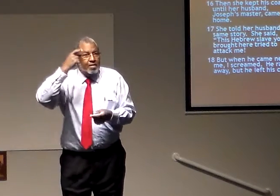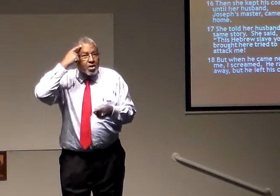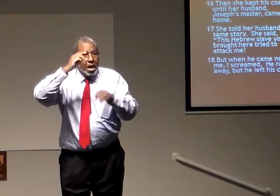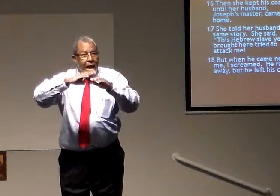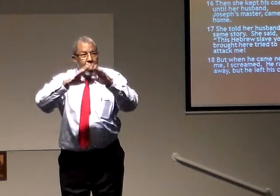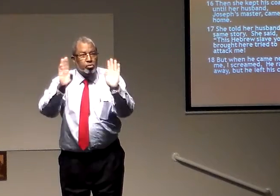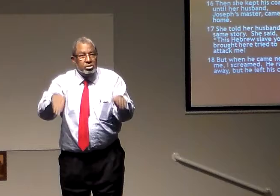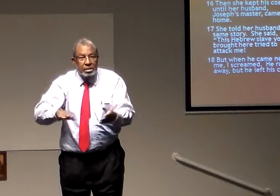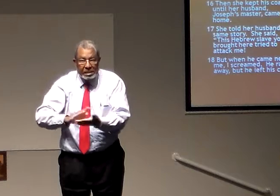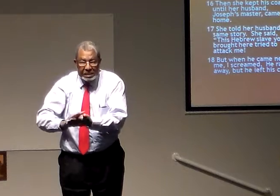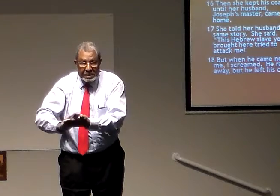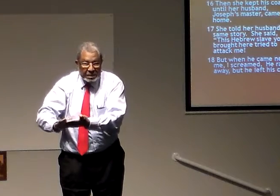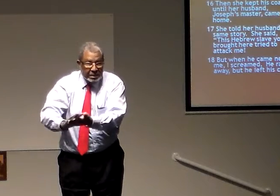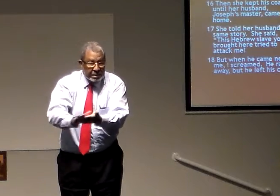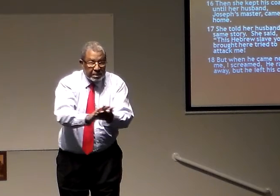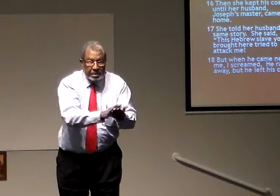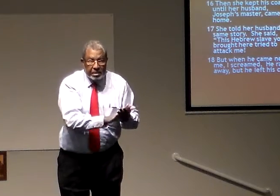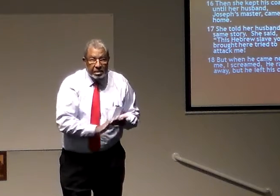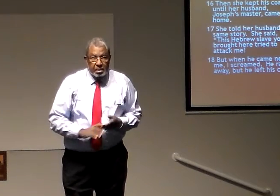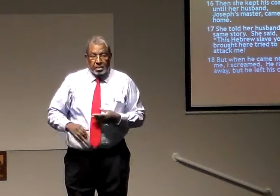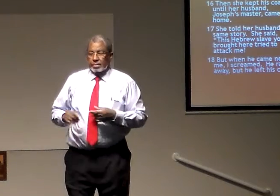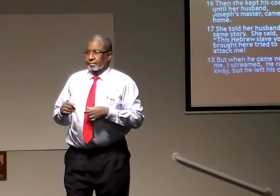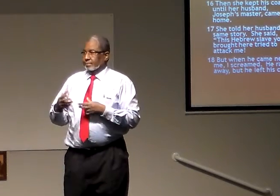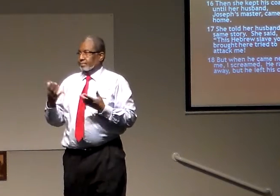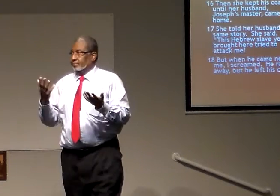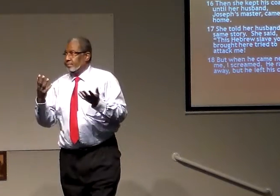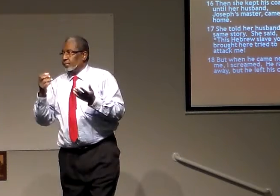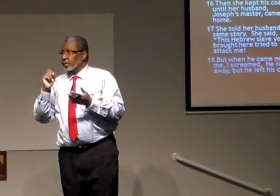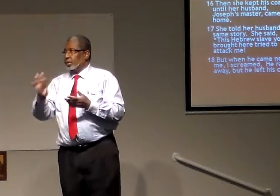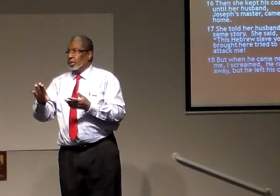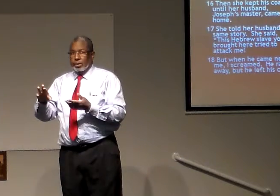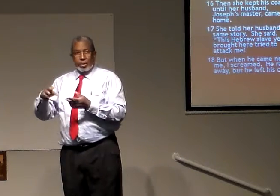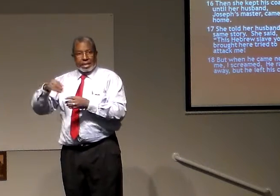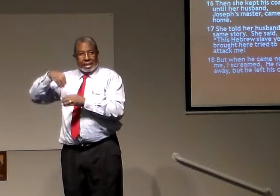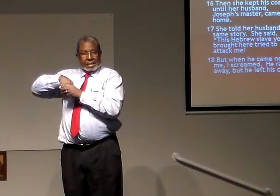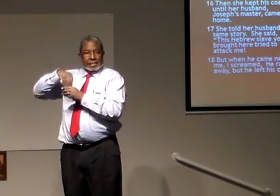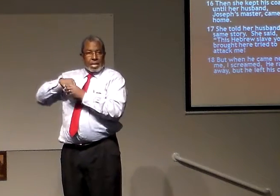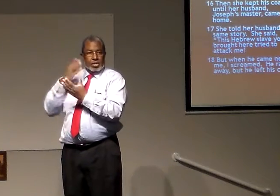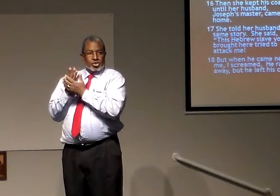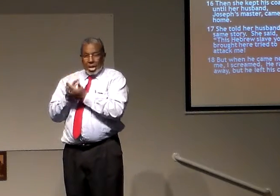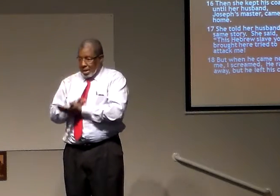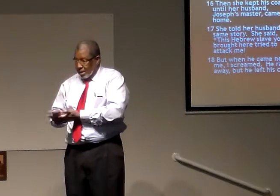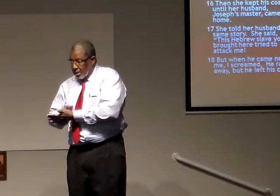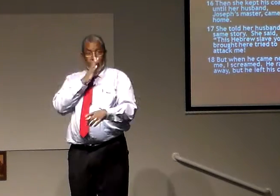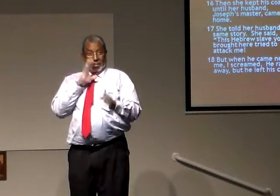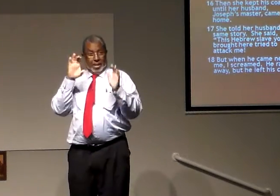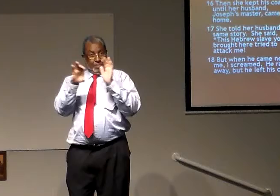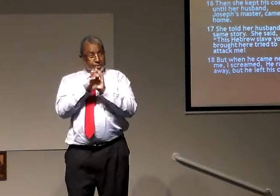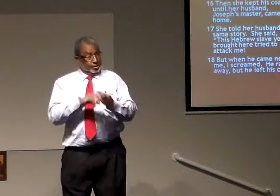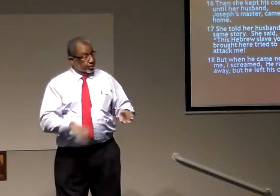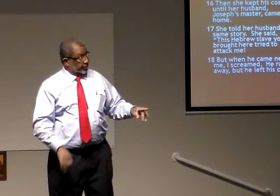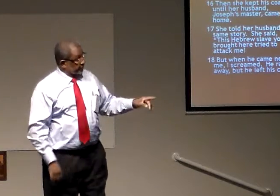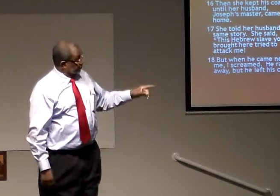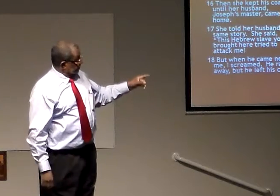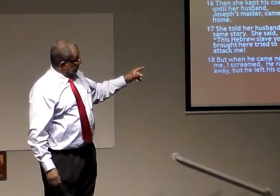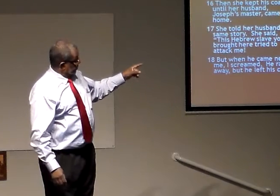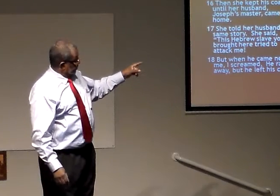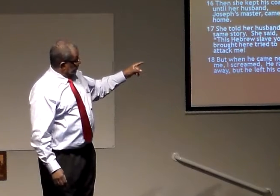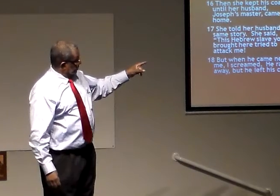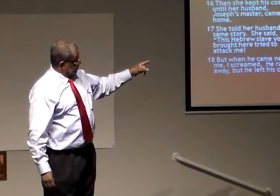Helped clean the governor's house, they get it all cleaned up. go inside. As you see this woman right